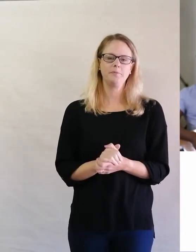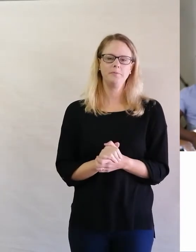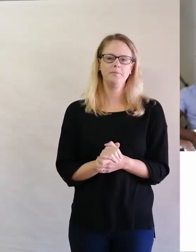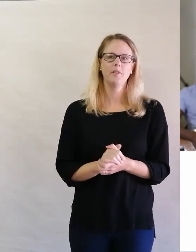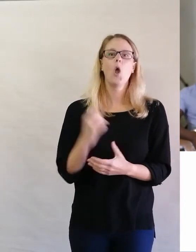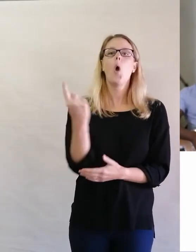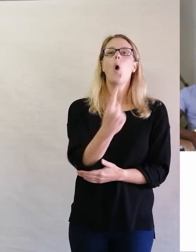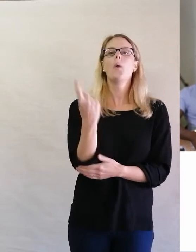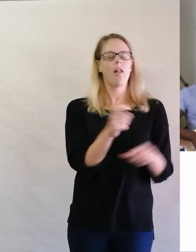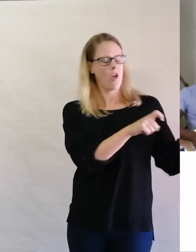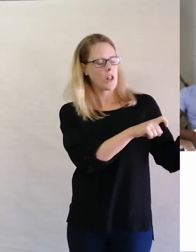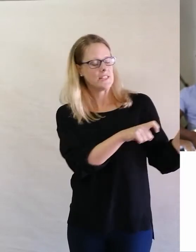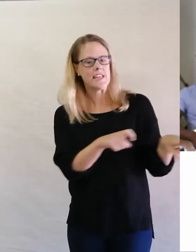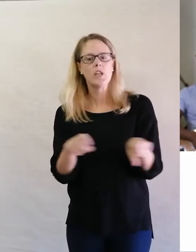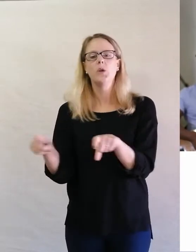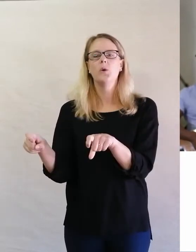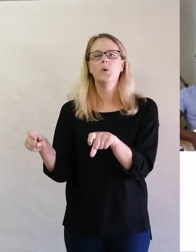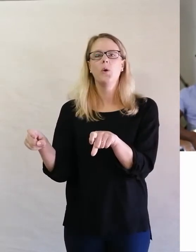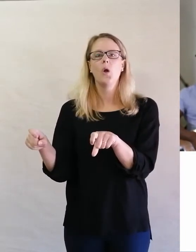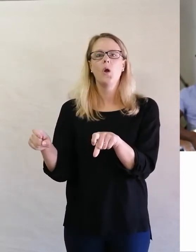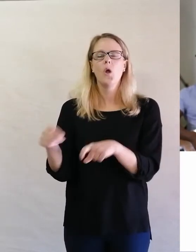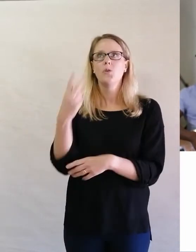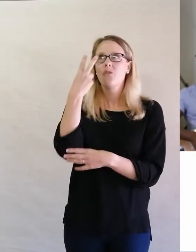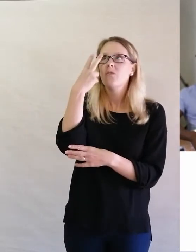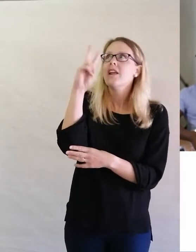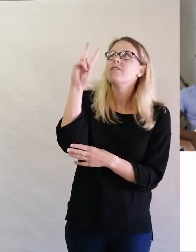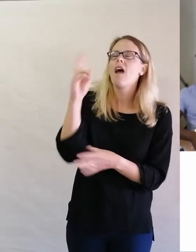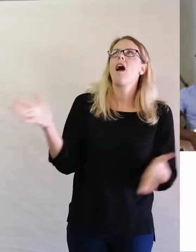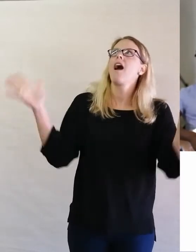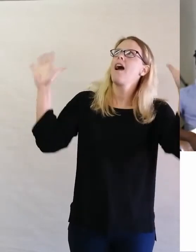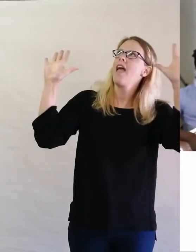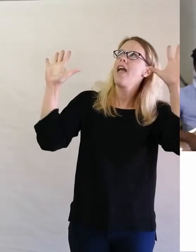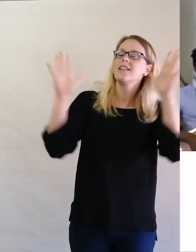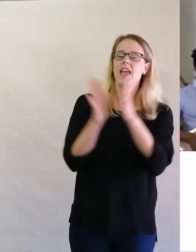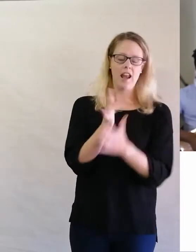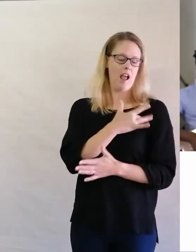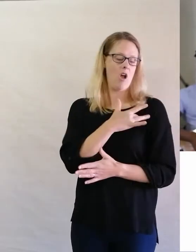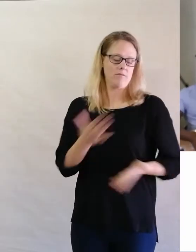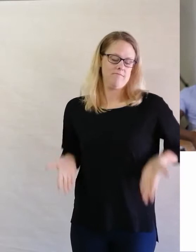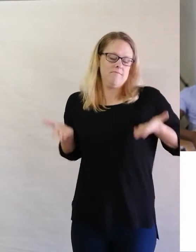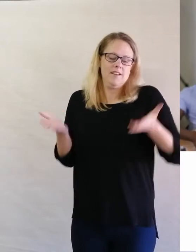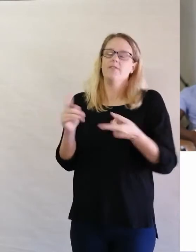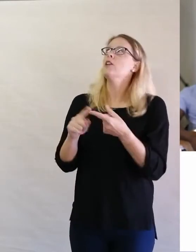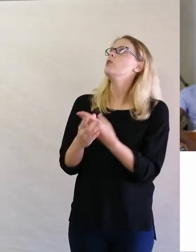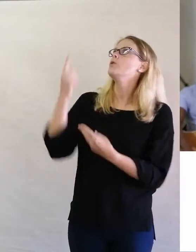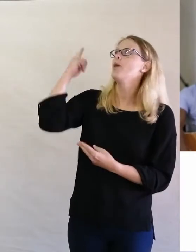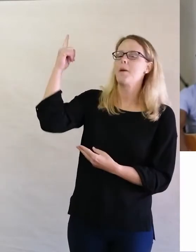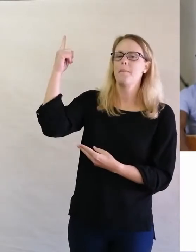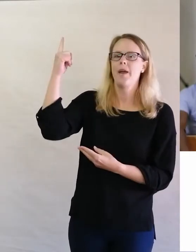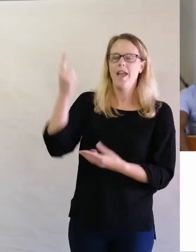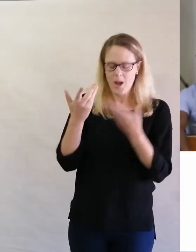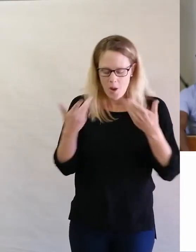We will continue now, as is fitting, by lifting our eyes, our hands, and our hearts to God in praise and